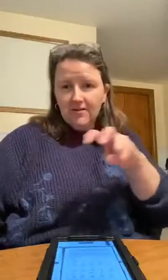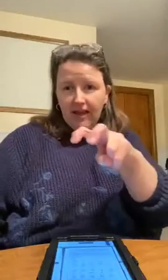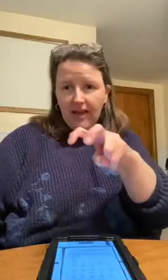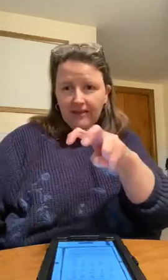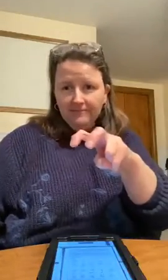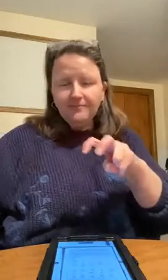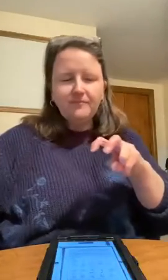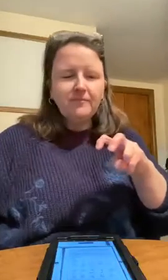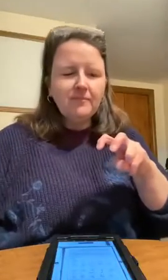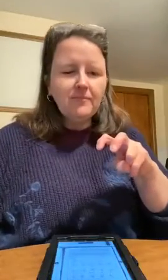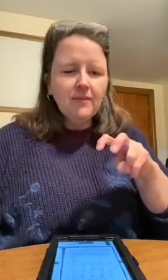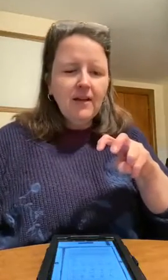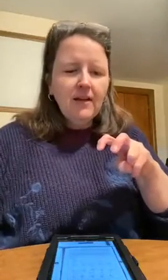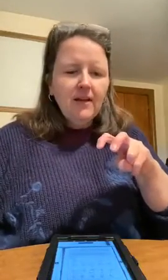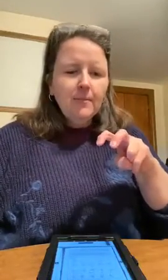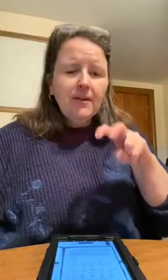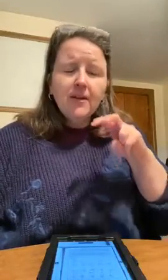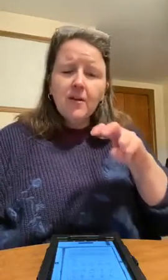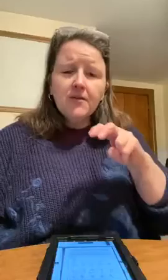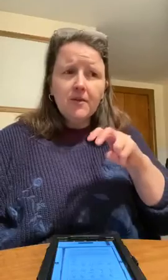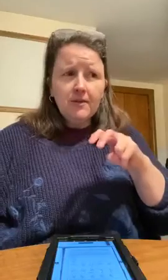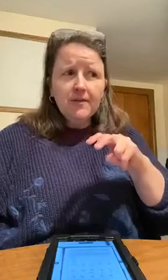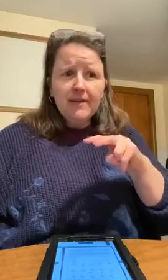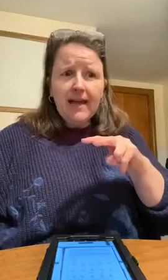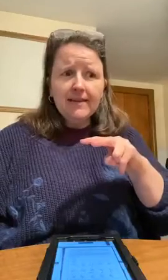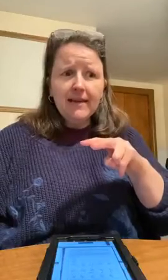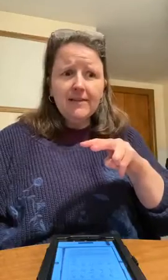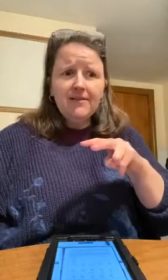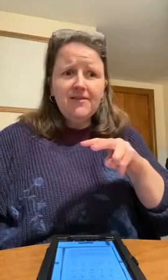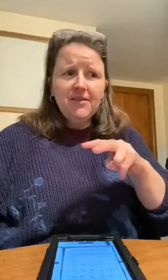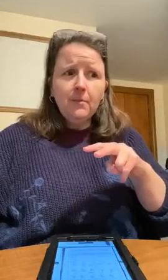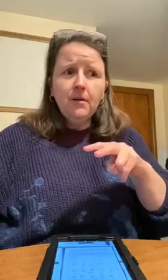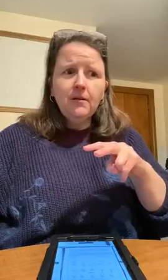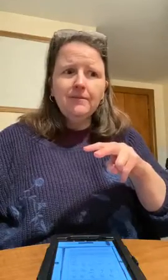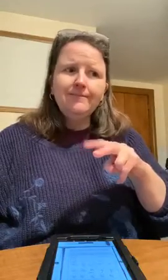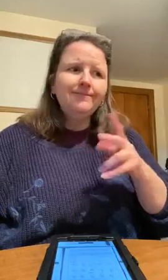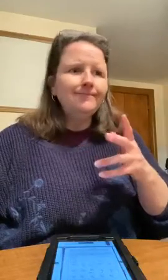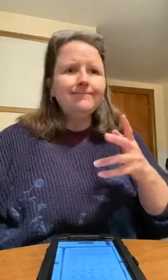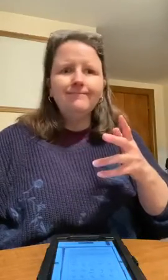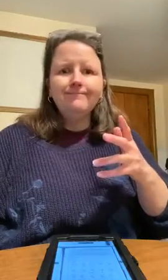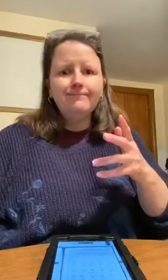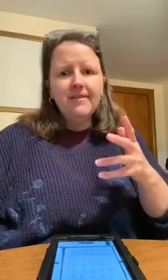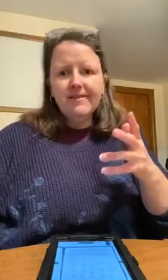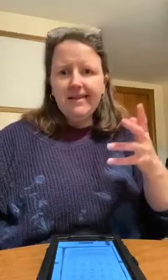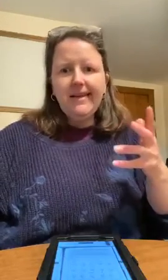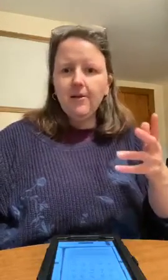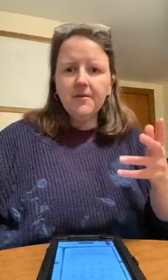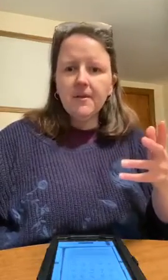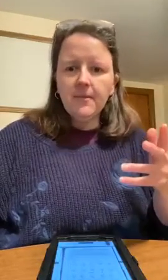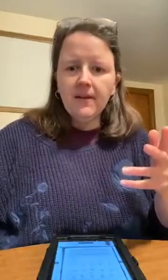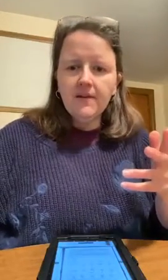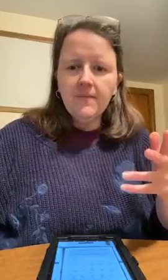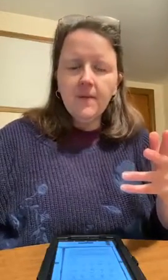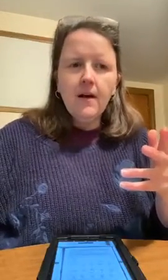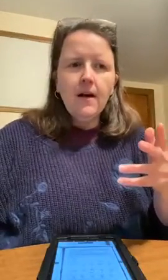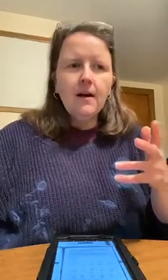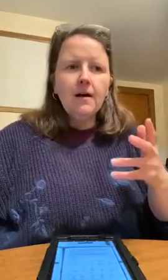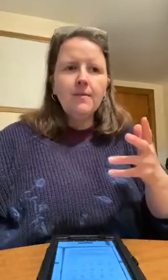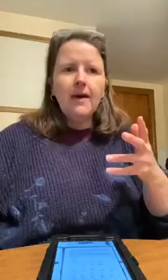snake. But you can also use it as like a double Z or something. I know